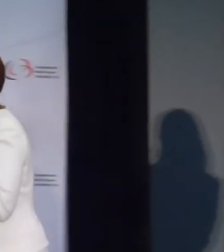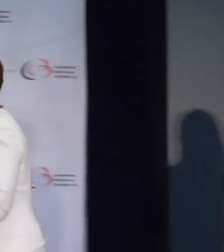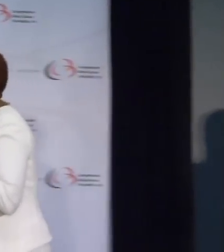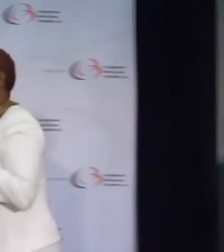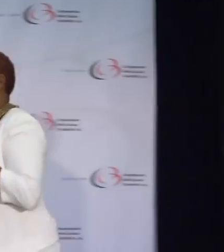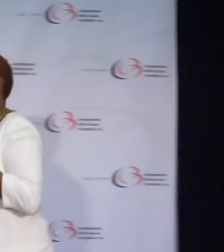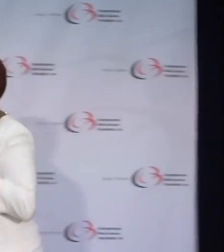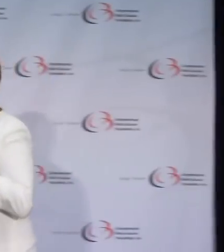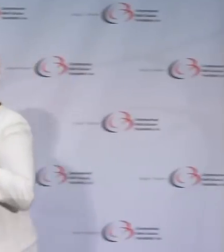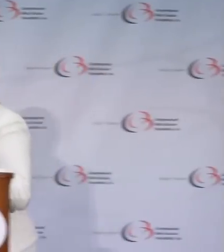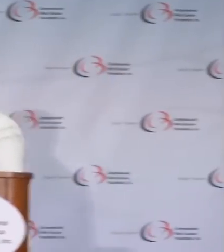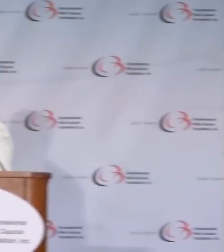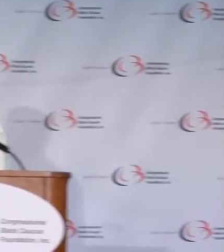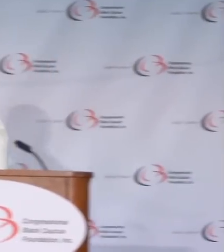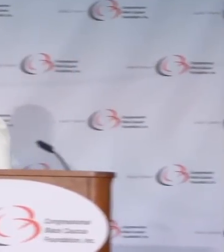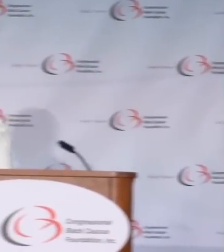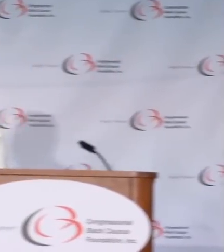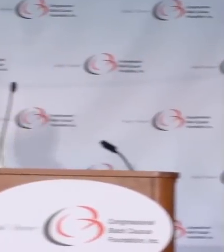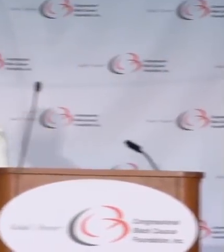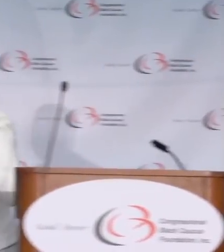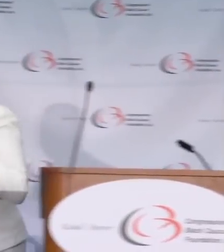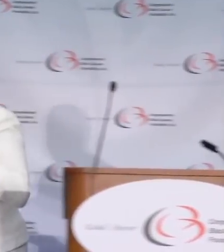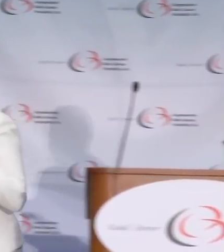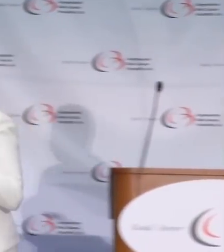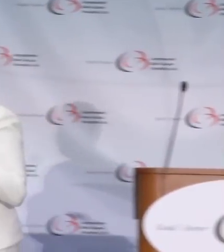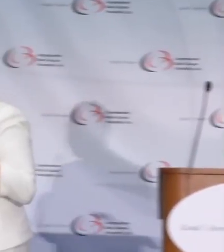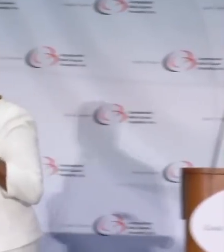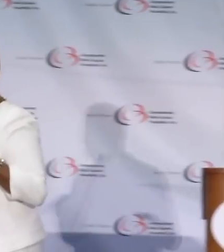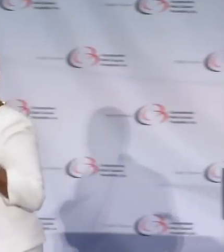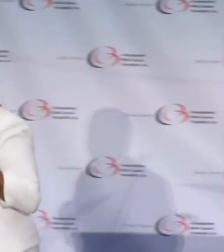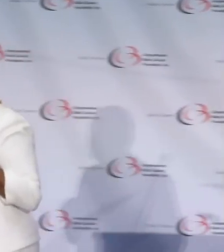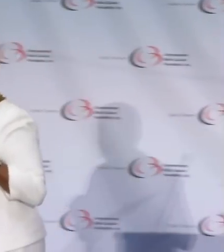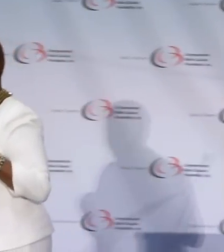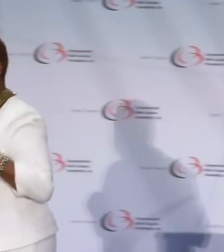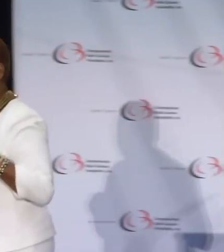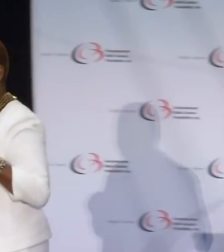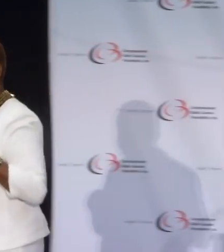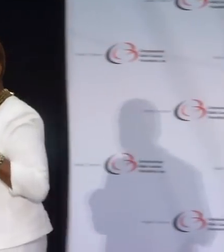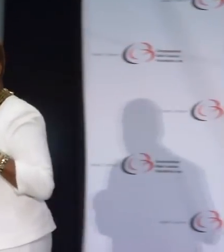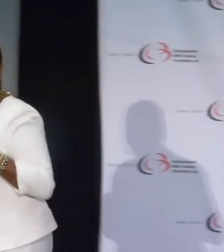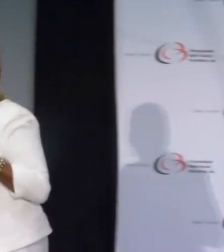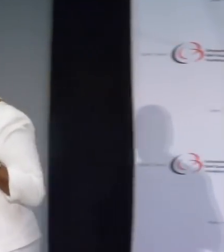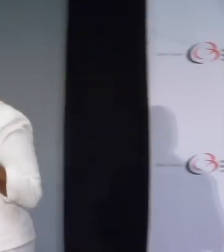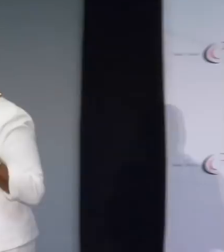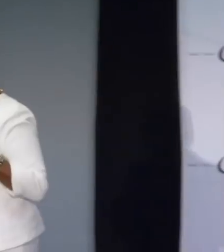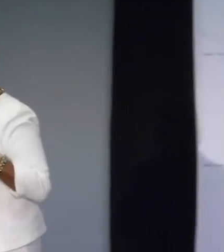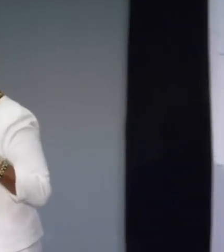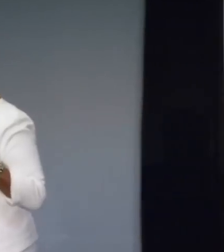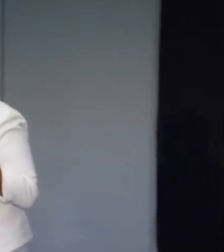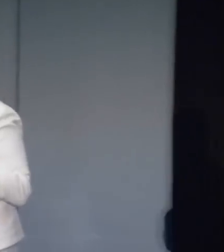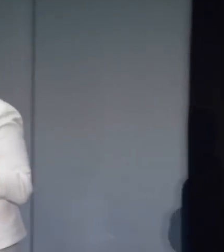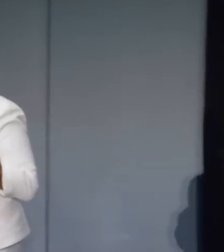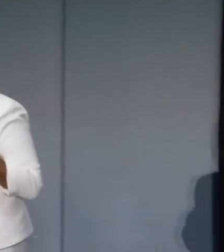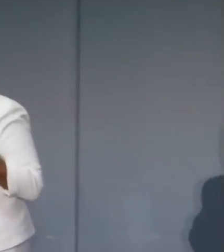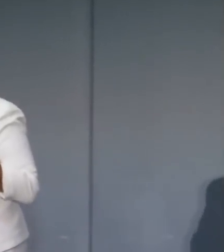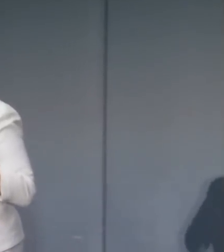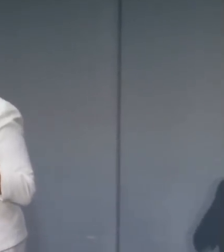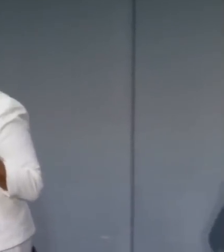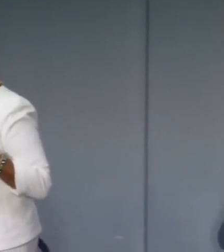was. And she showed me who I was being. Inauthentic. Saying one thing and doing